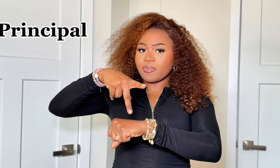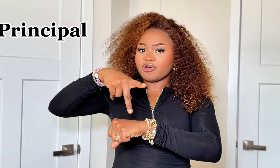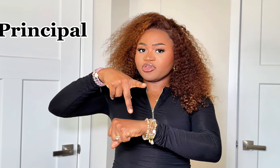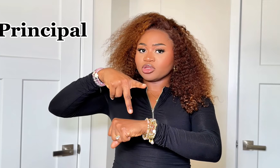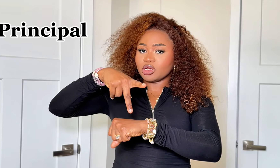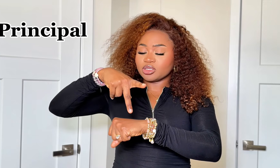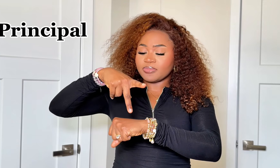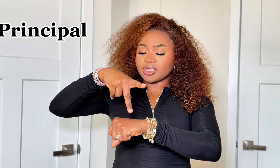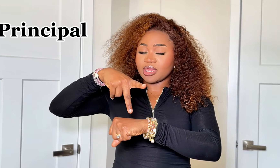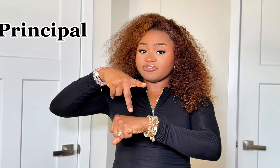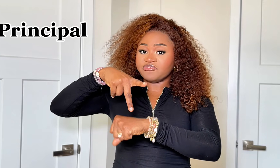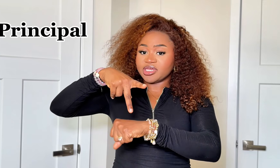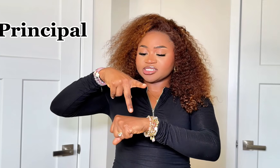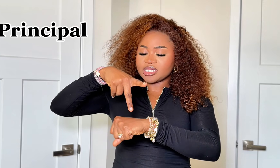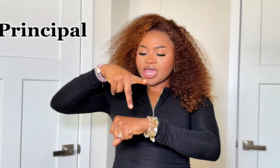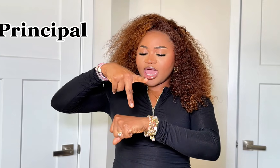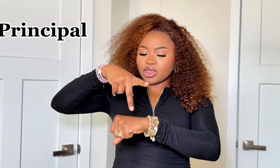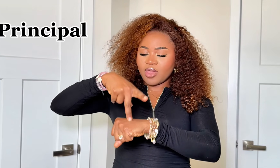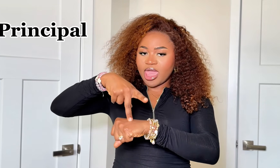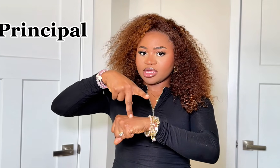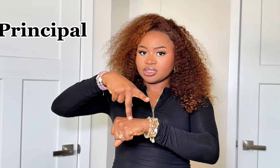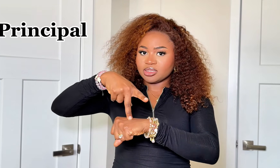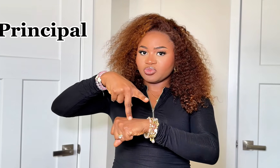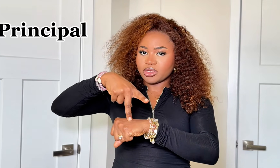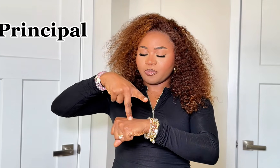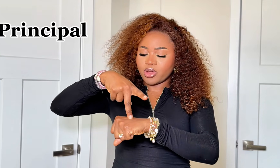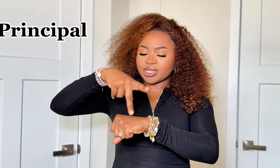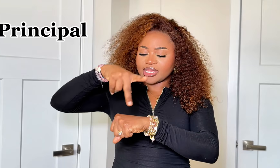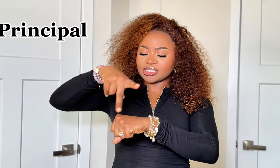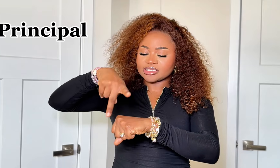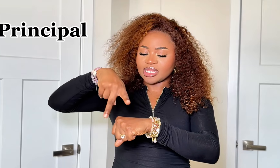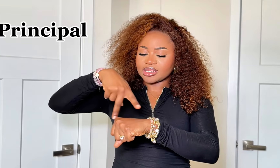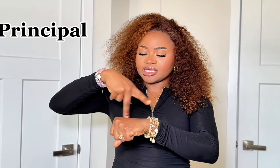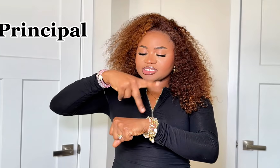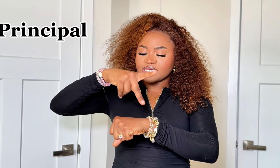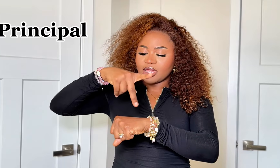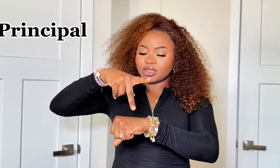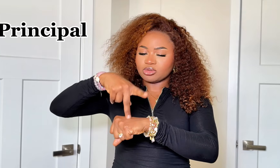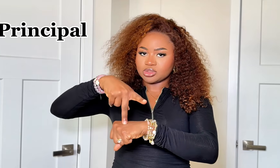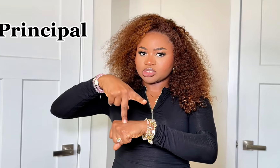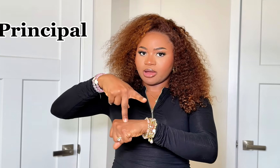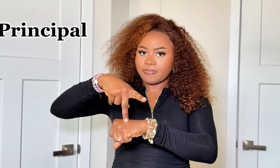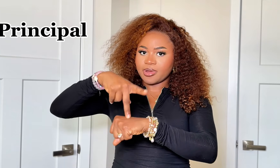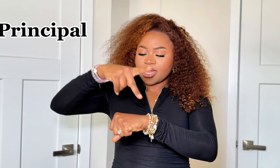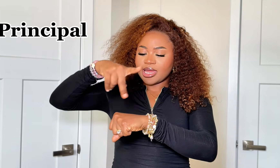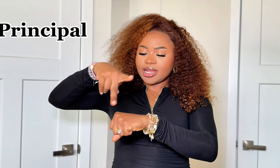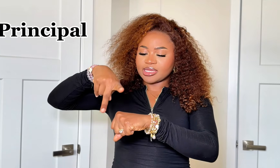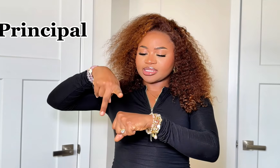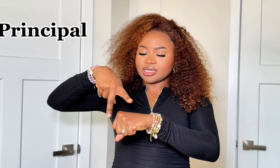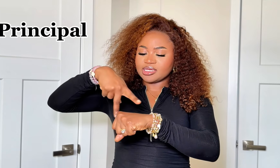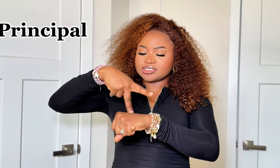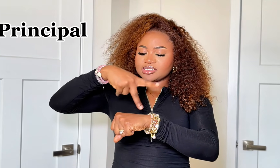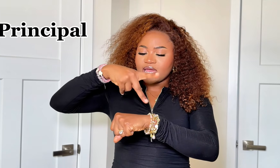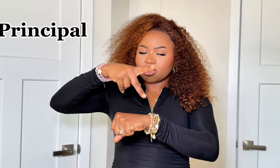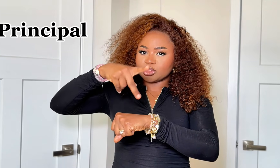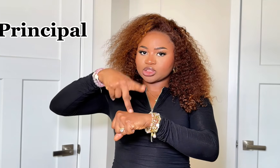of your non-dominant fist. And you end with a point like this, and you stop. Like this, and you stop.